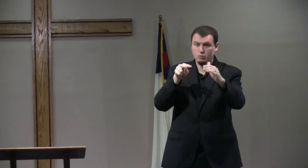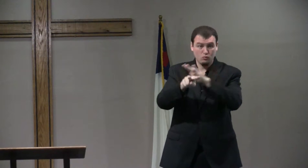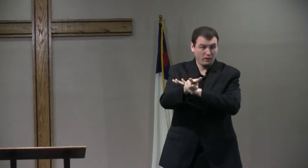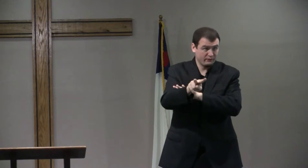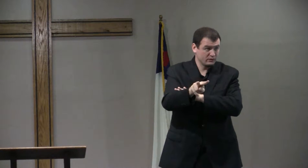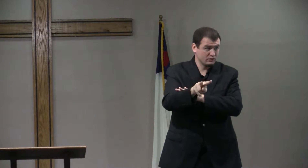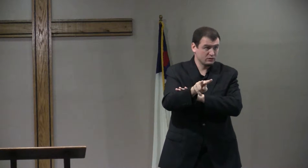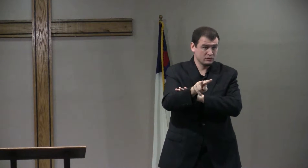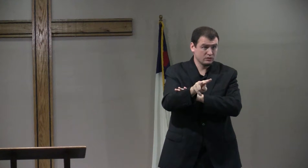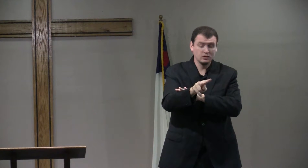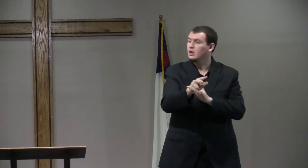every law.